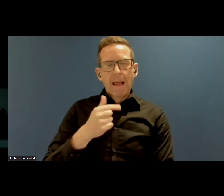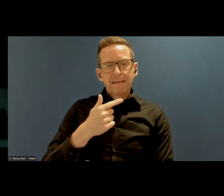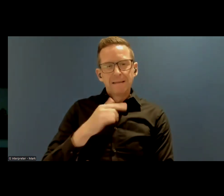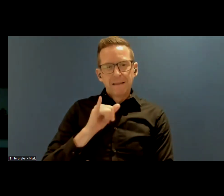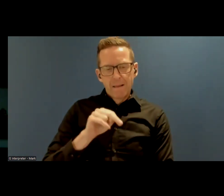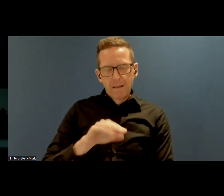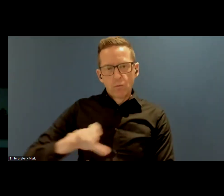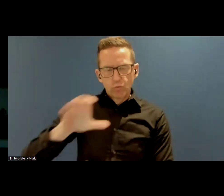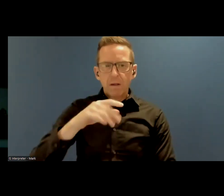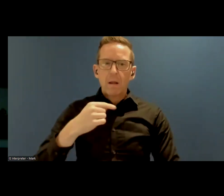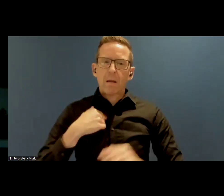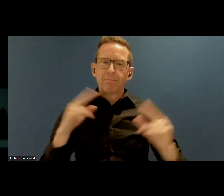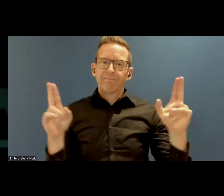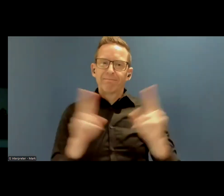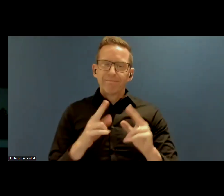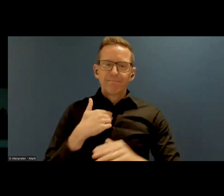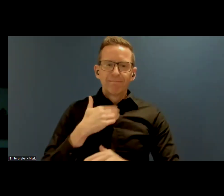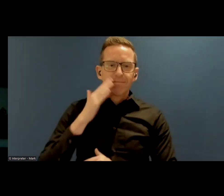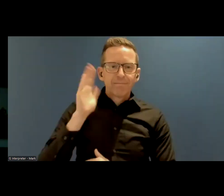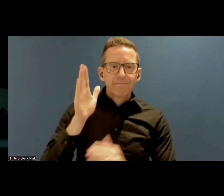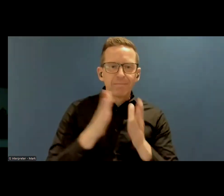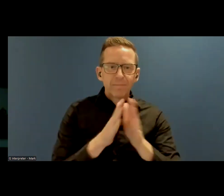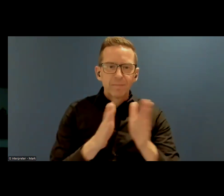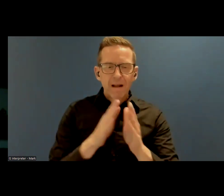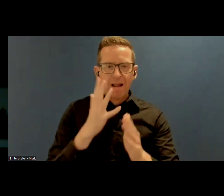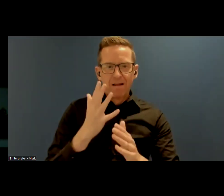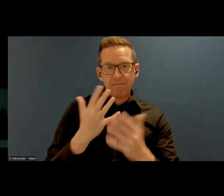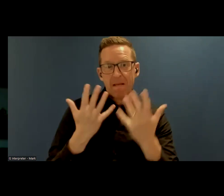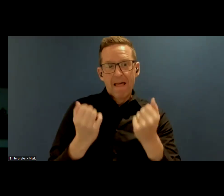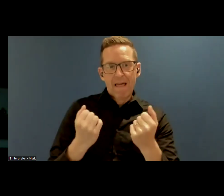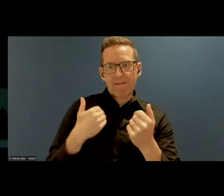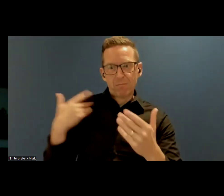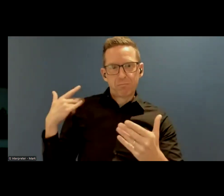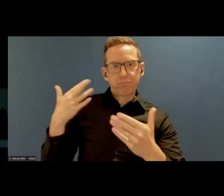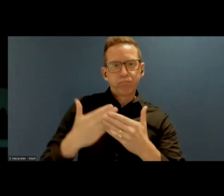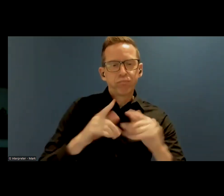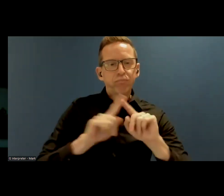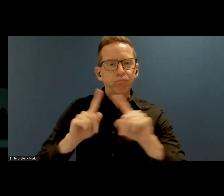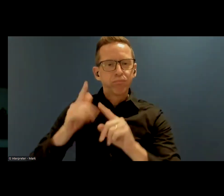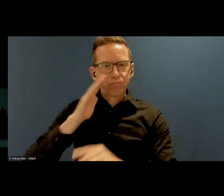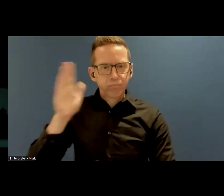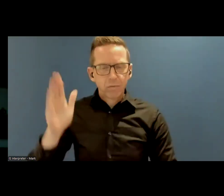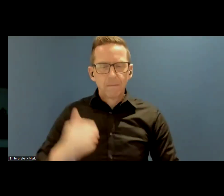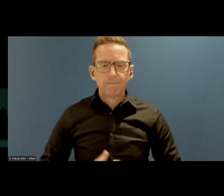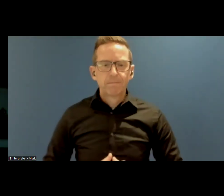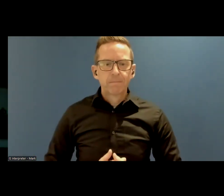because, well, there have been many speakers before me. So I think that when we talk about